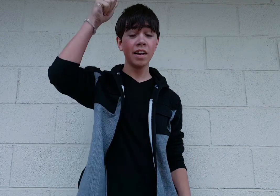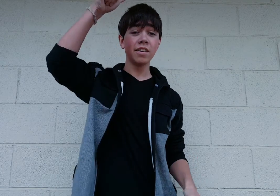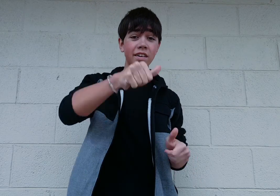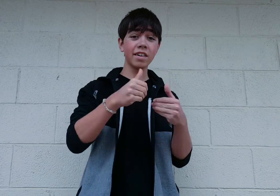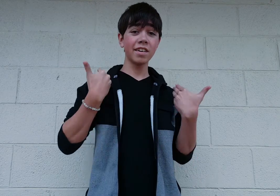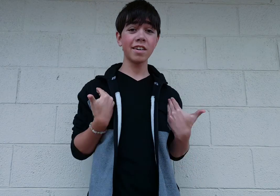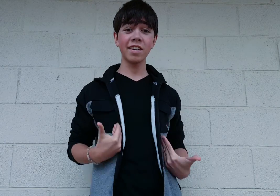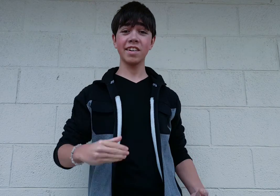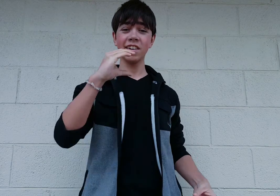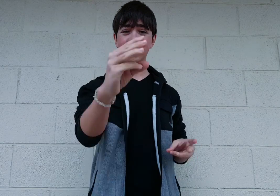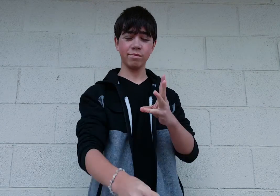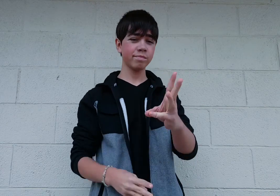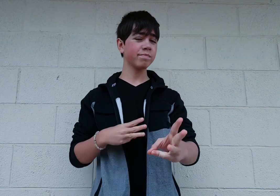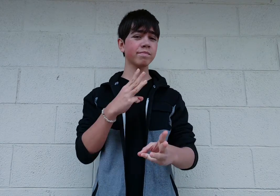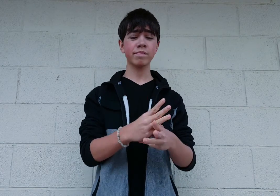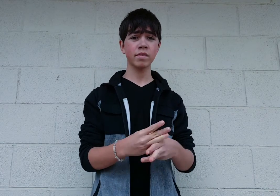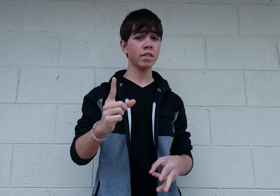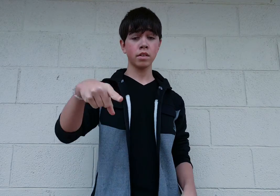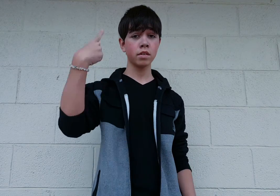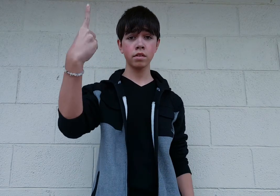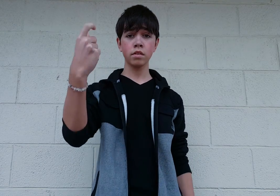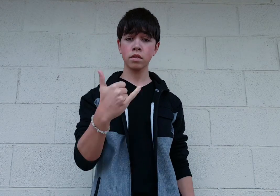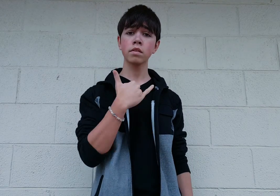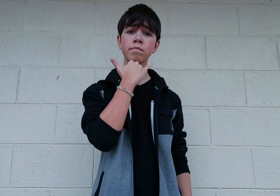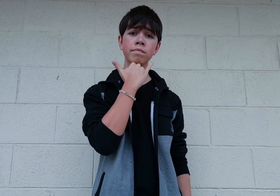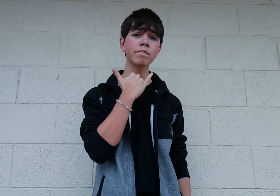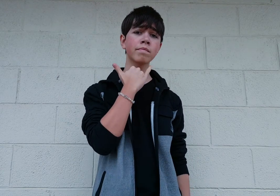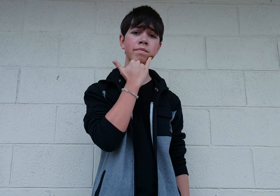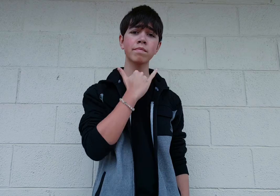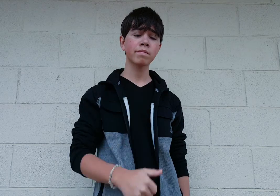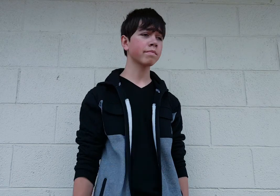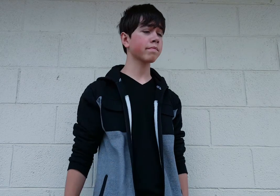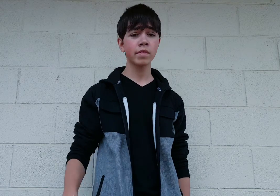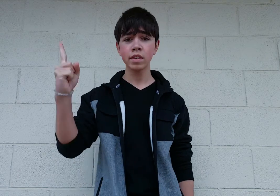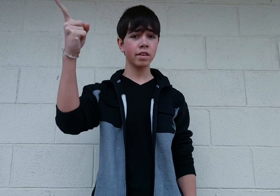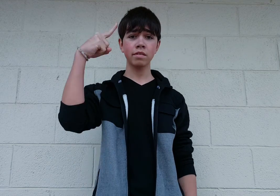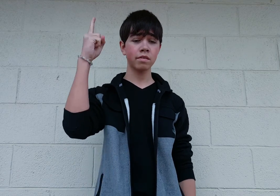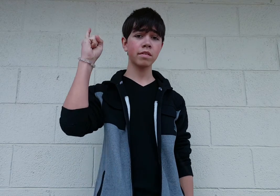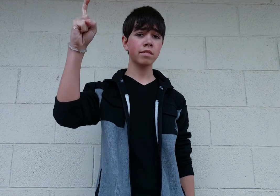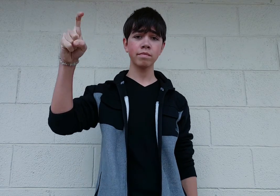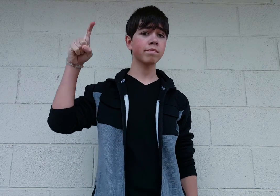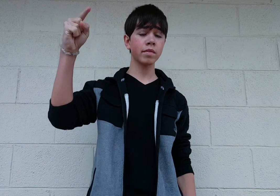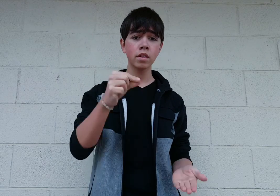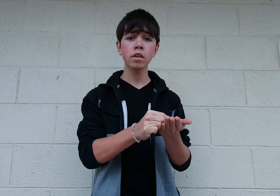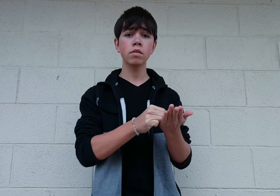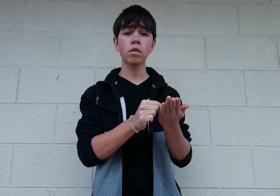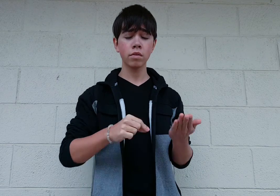Remember me for centuries Just one mistake is all it will take Or go